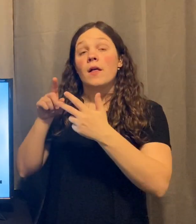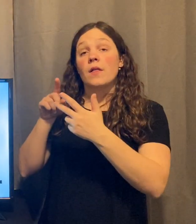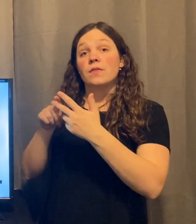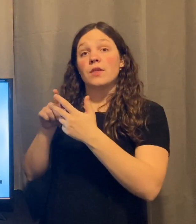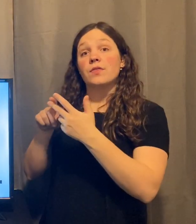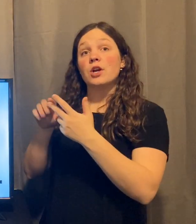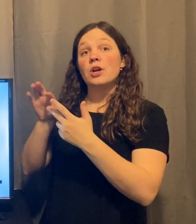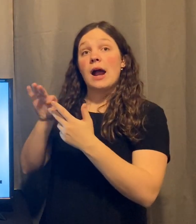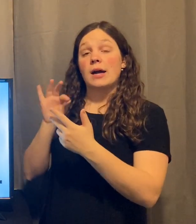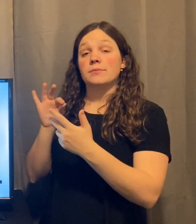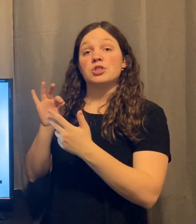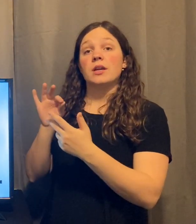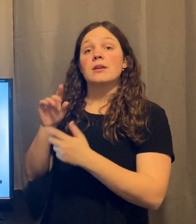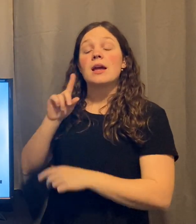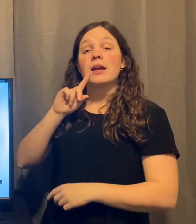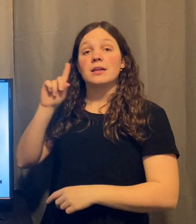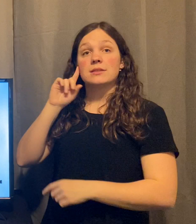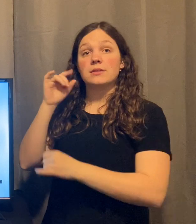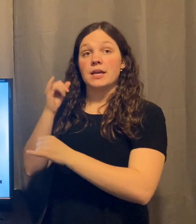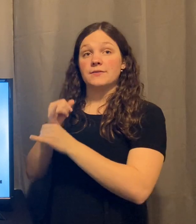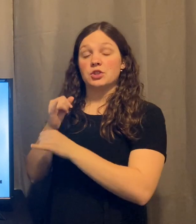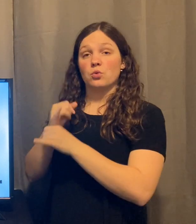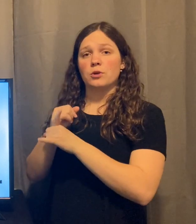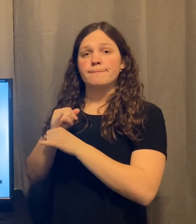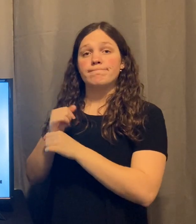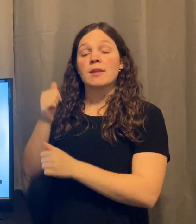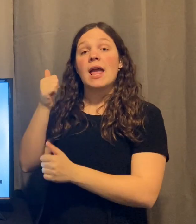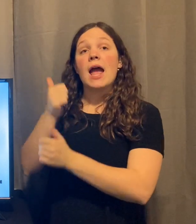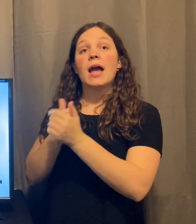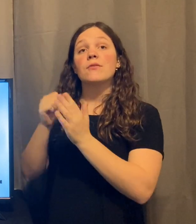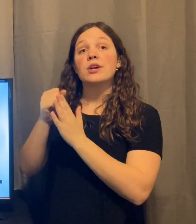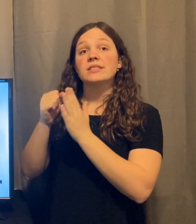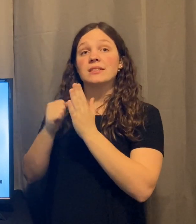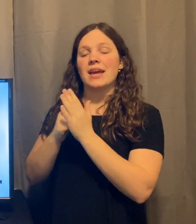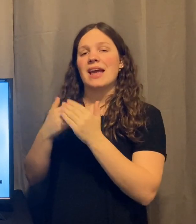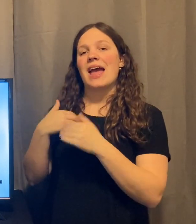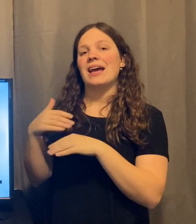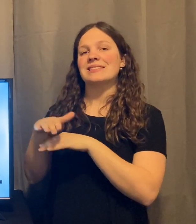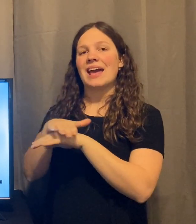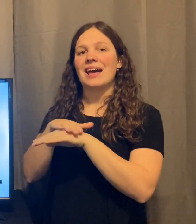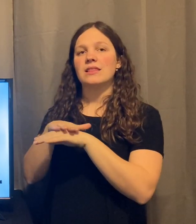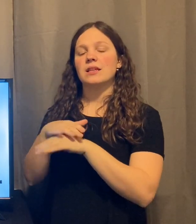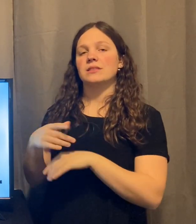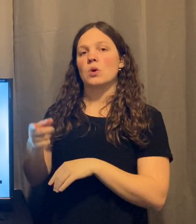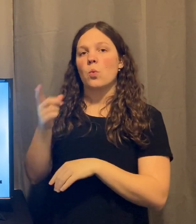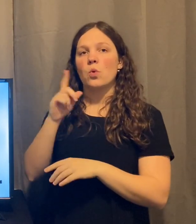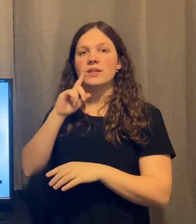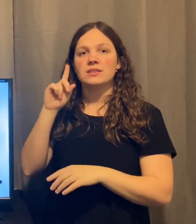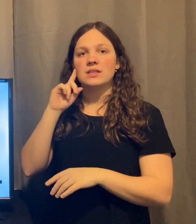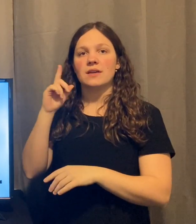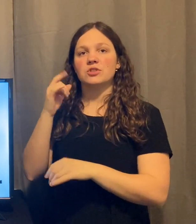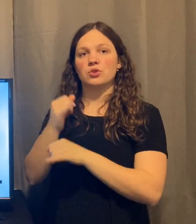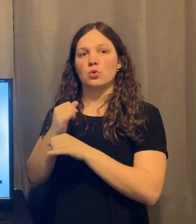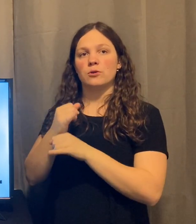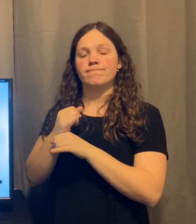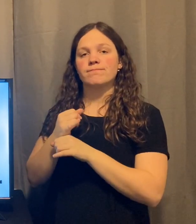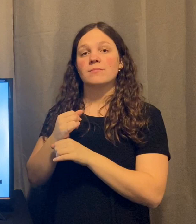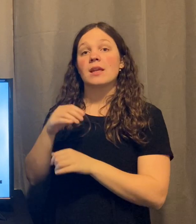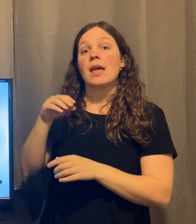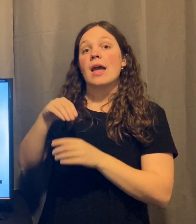The third option is deaf school. Every state has at least one deaf school.